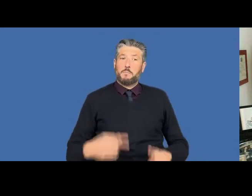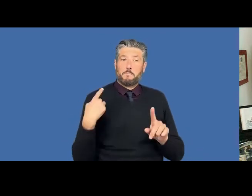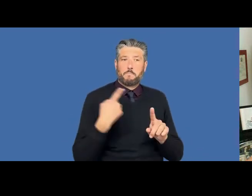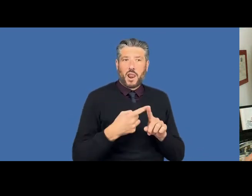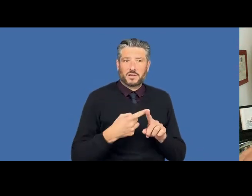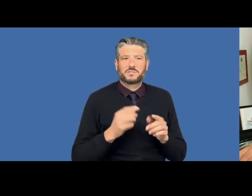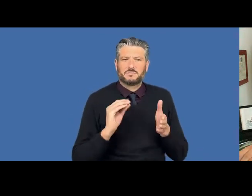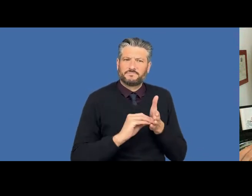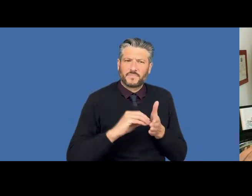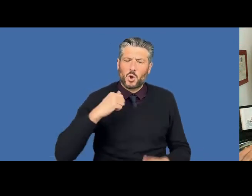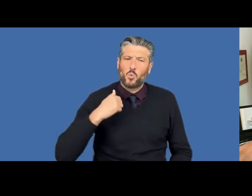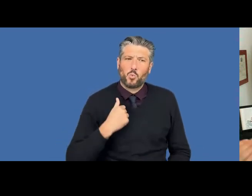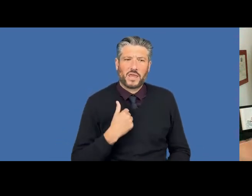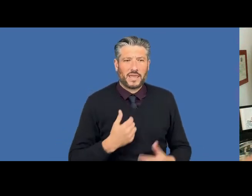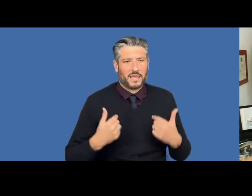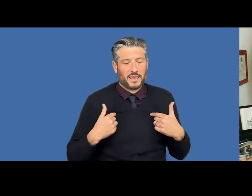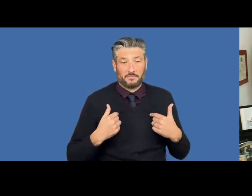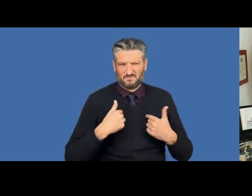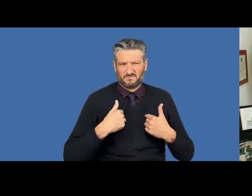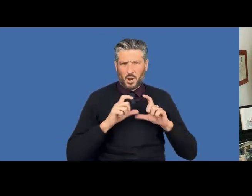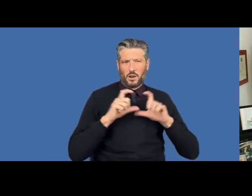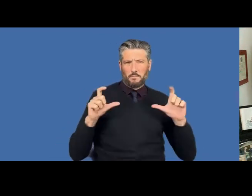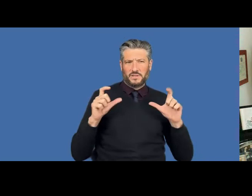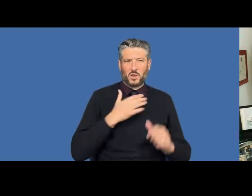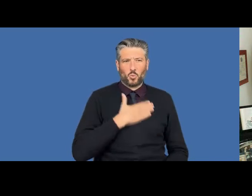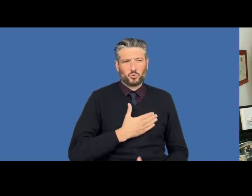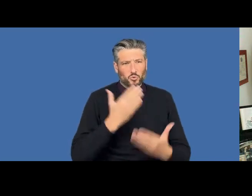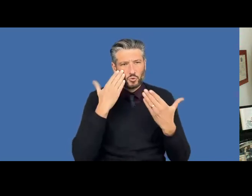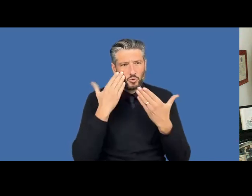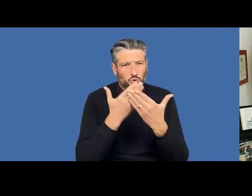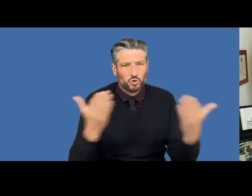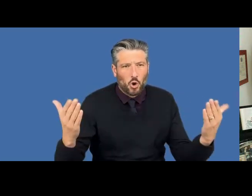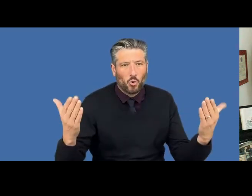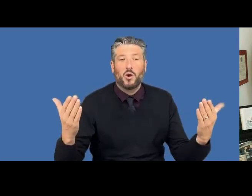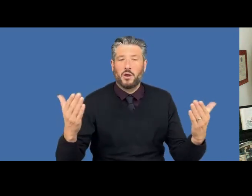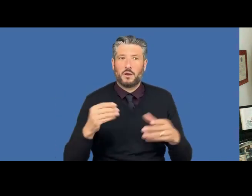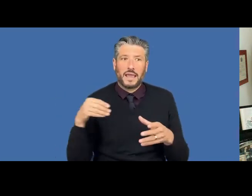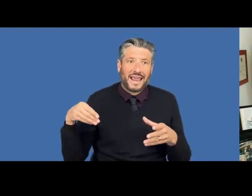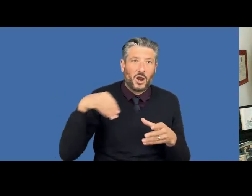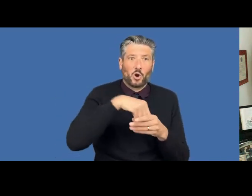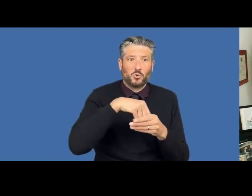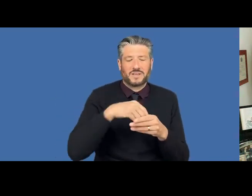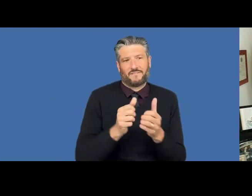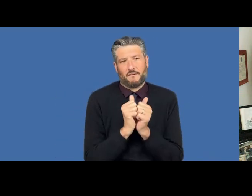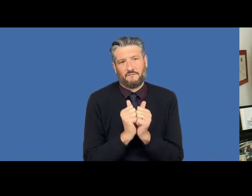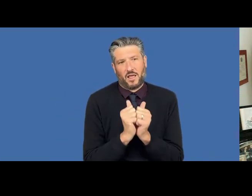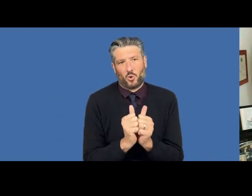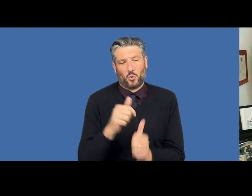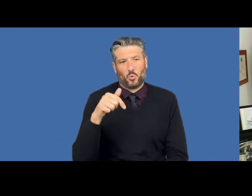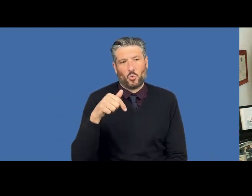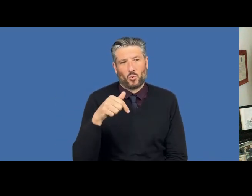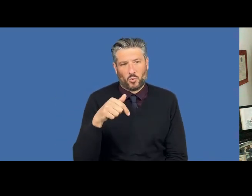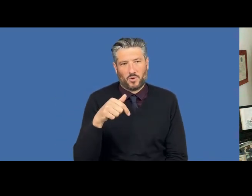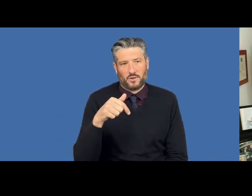sell the value of inclusiveness to organizations, because if you look at any